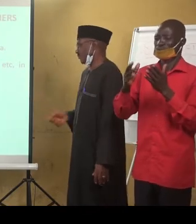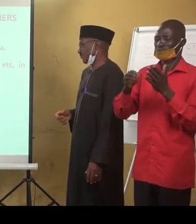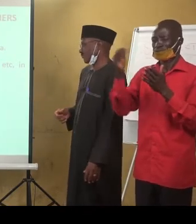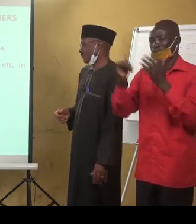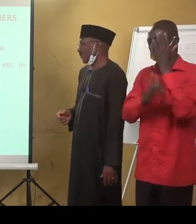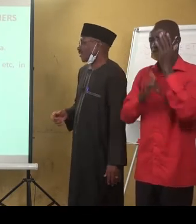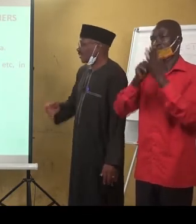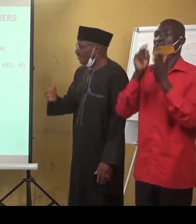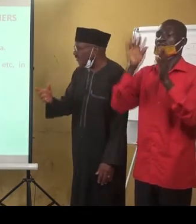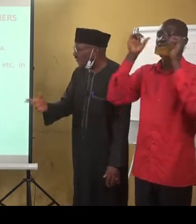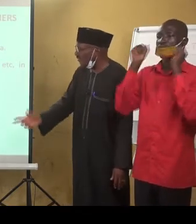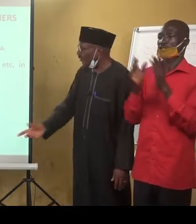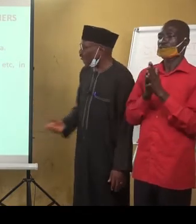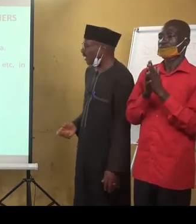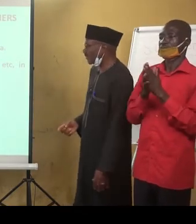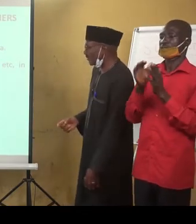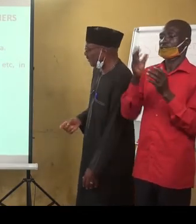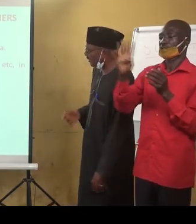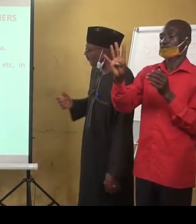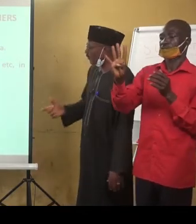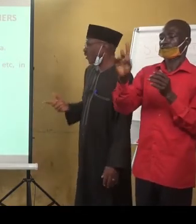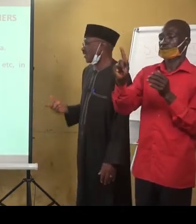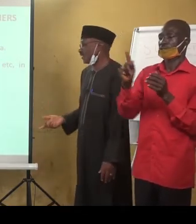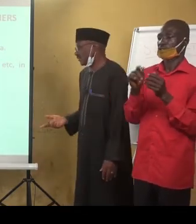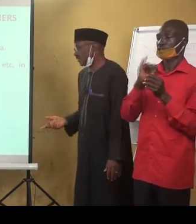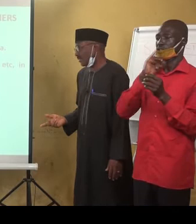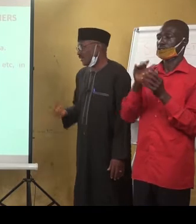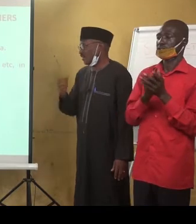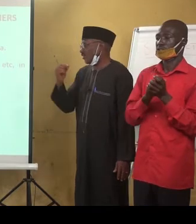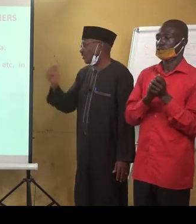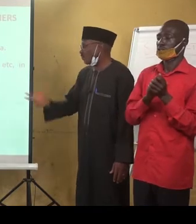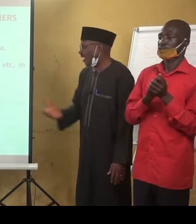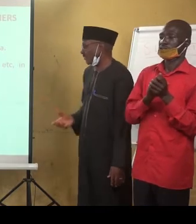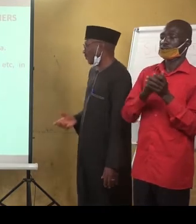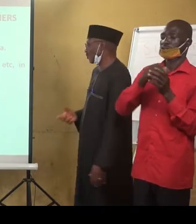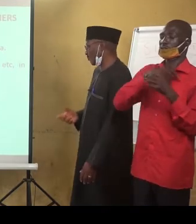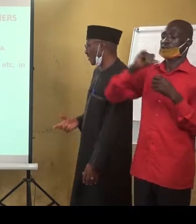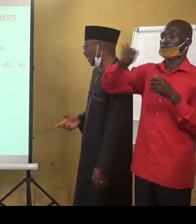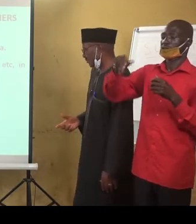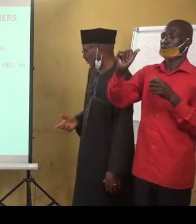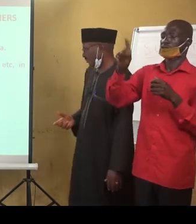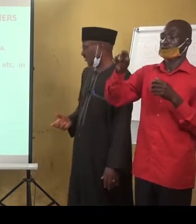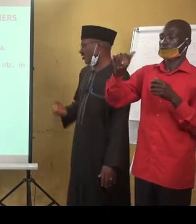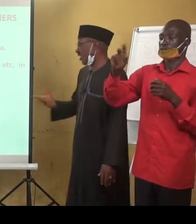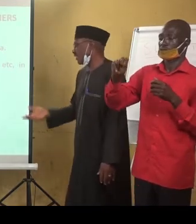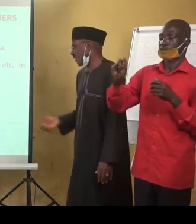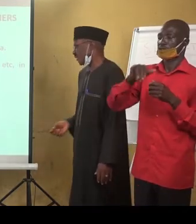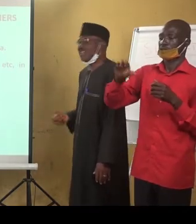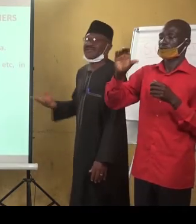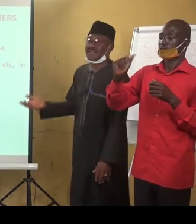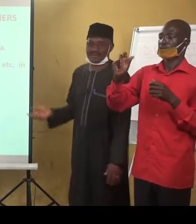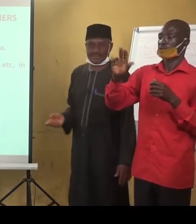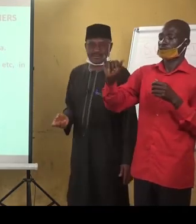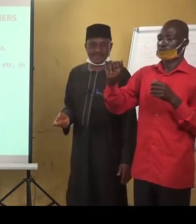many. The fourth one is Japan, Australia,